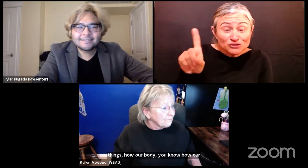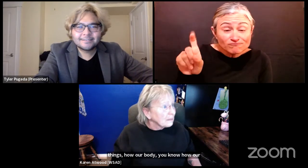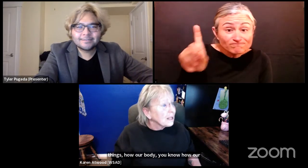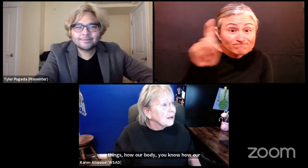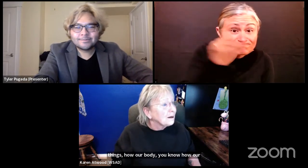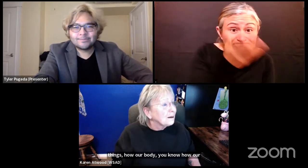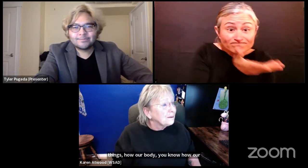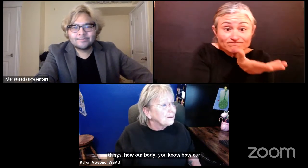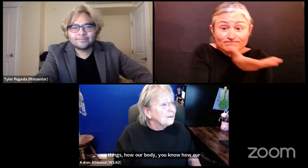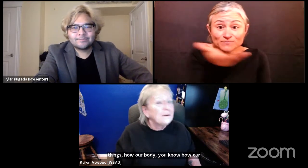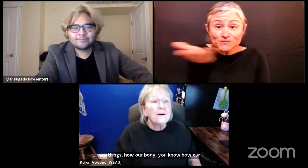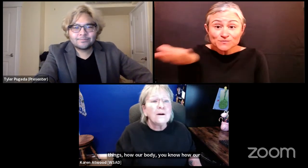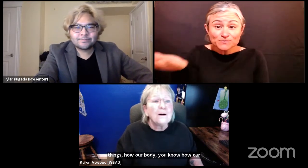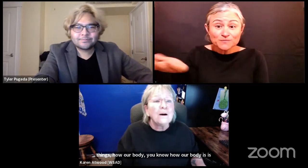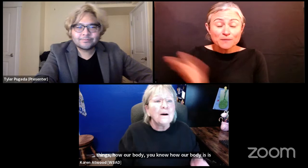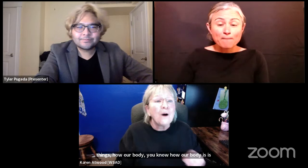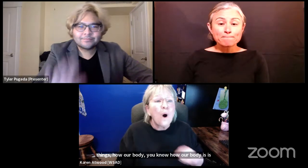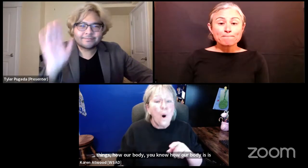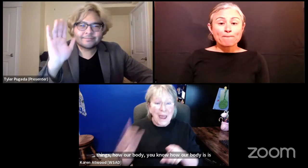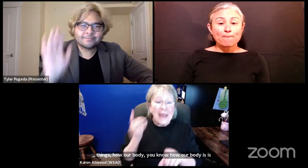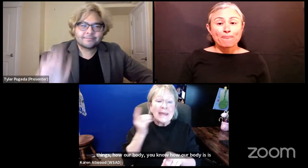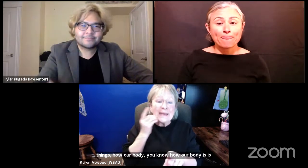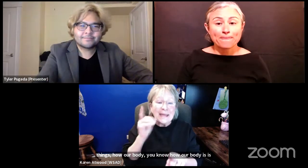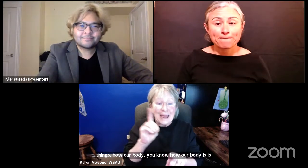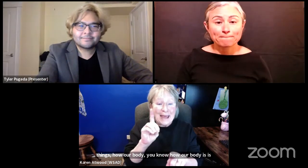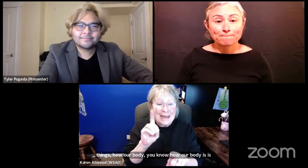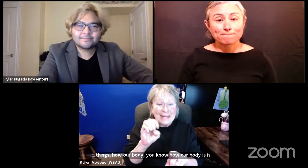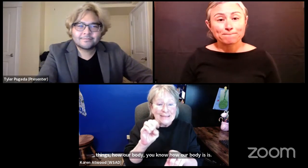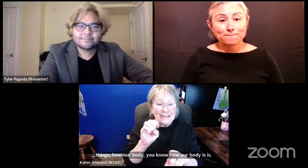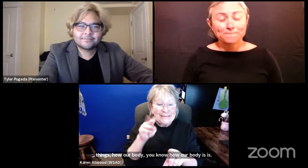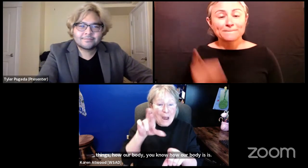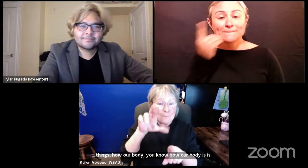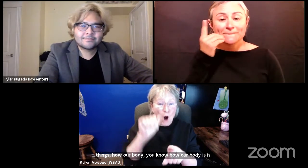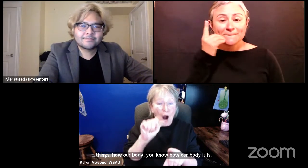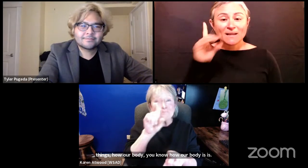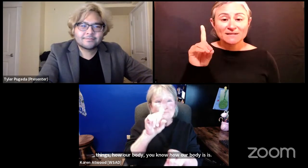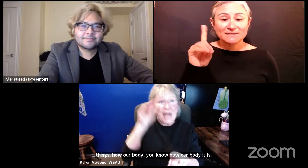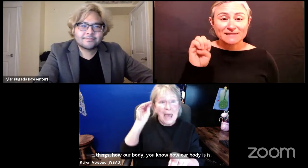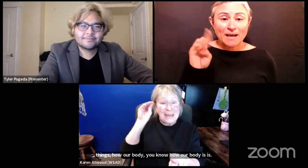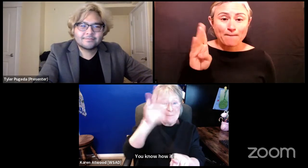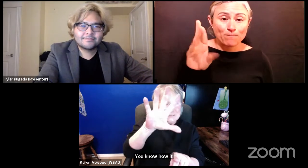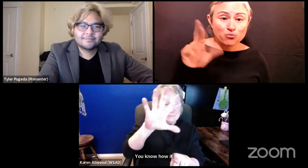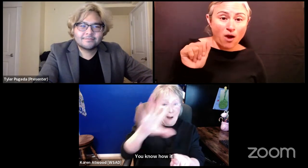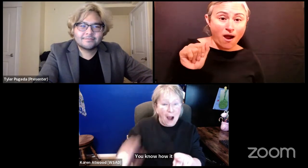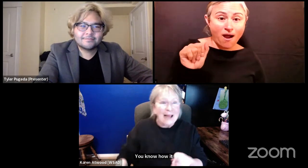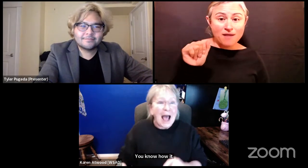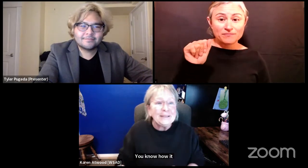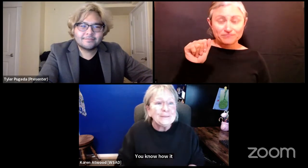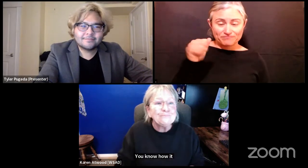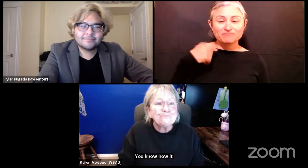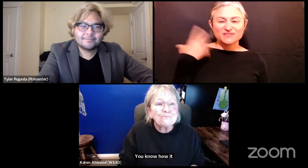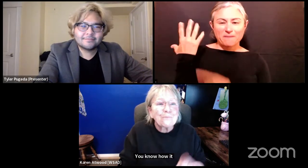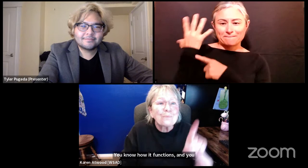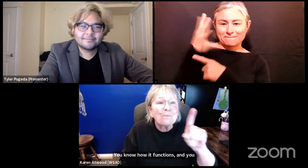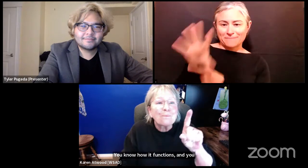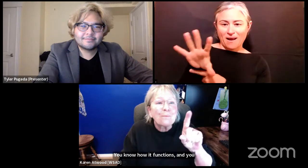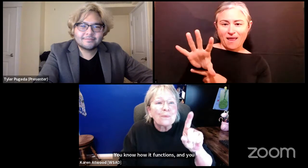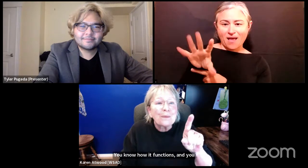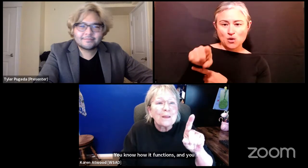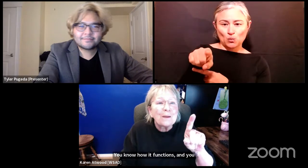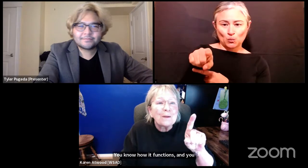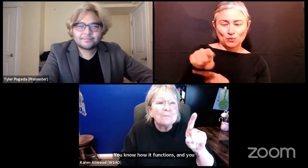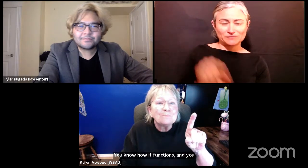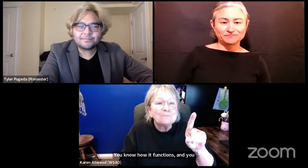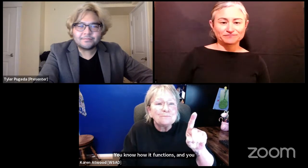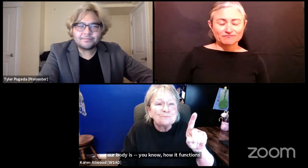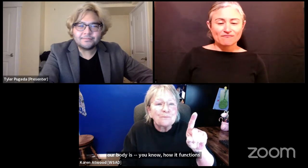raise their hand and ask a question. And Deborah, I'll spotlight